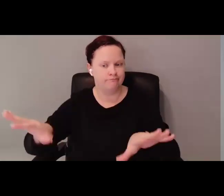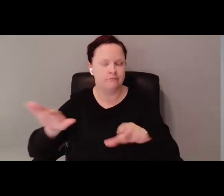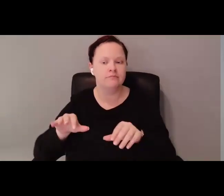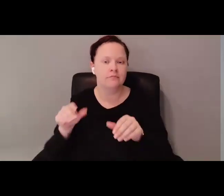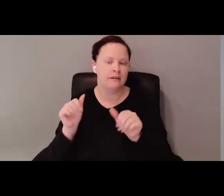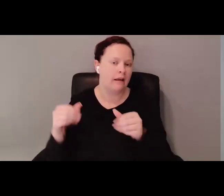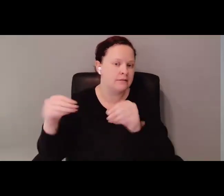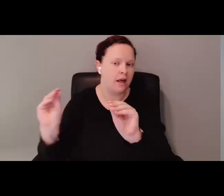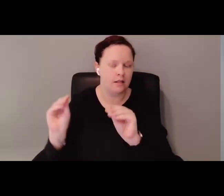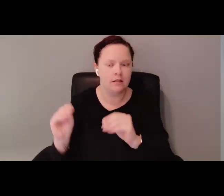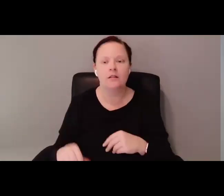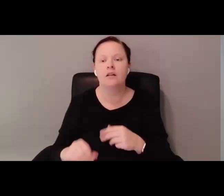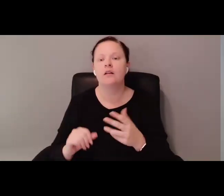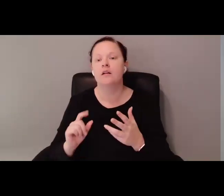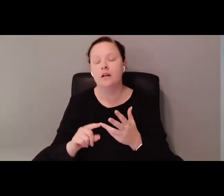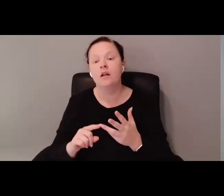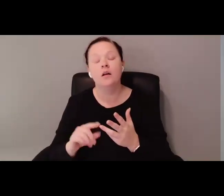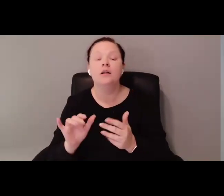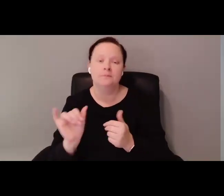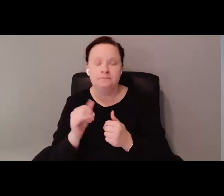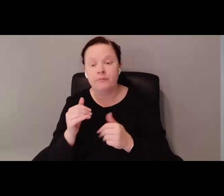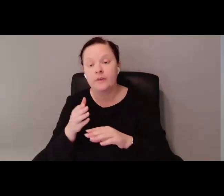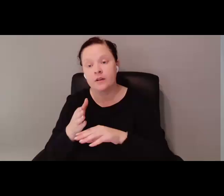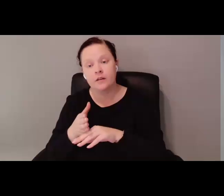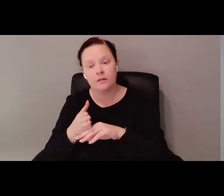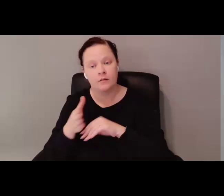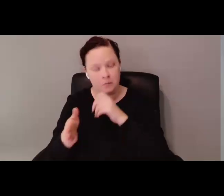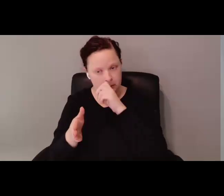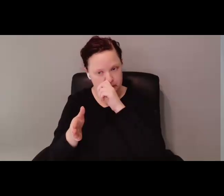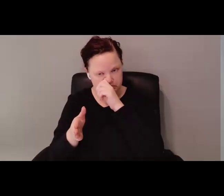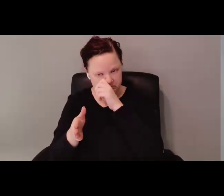also I moved back to Colorado after